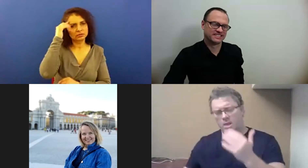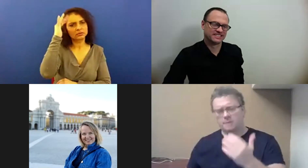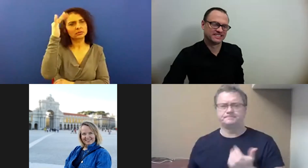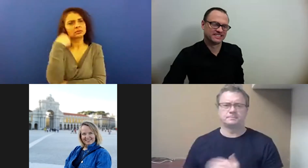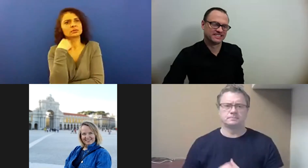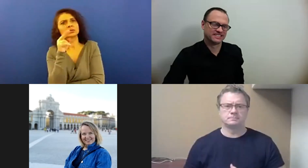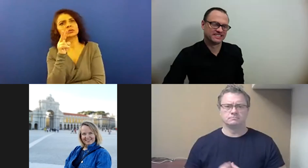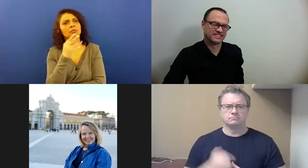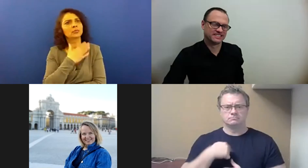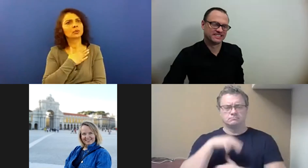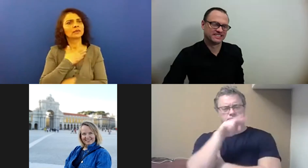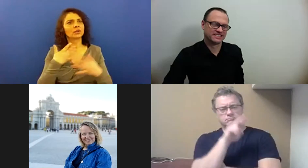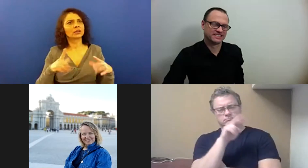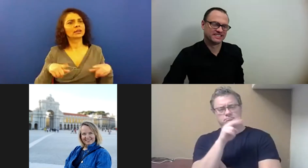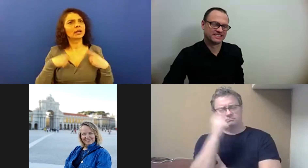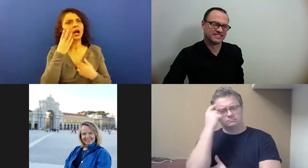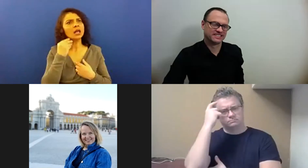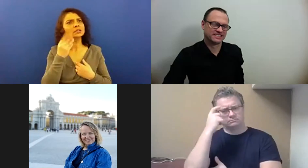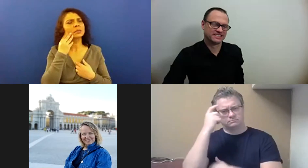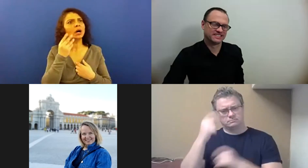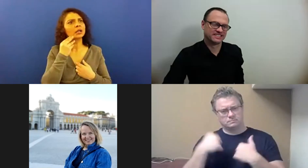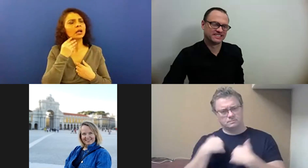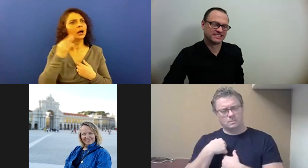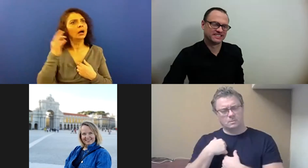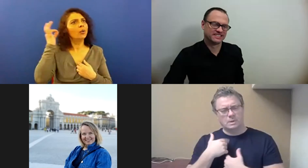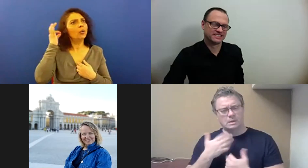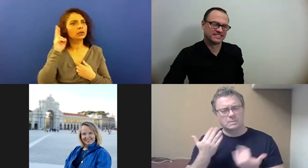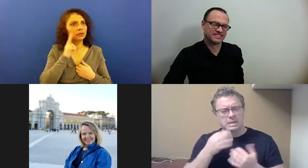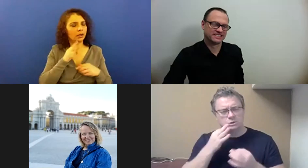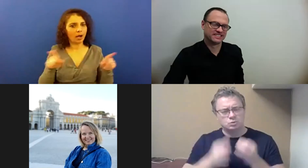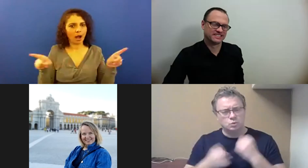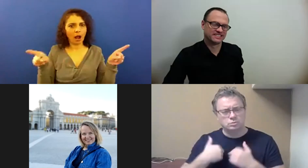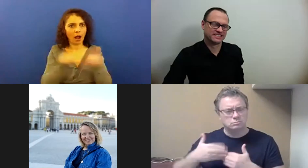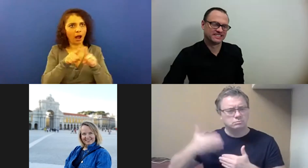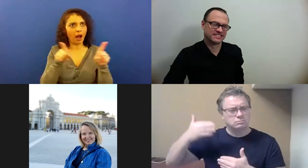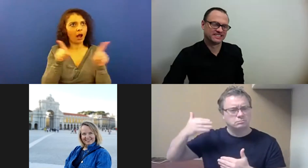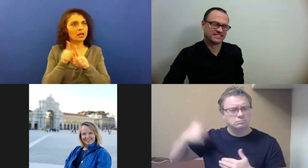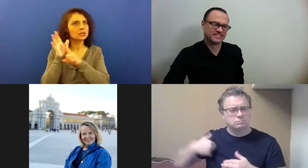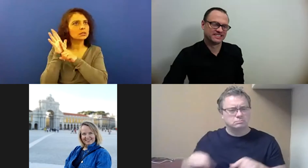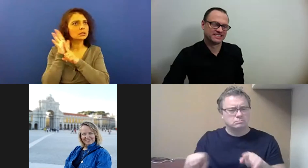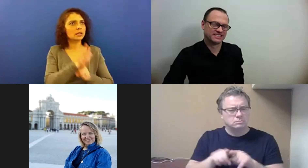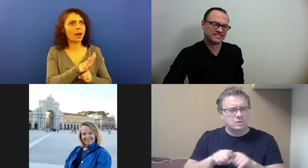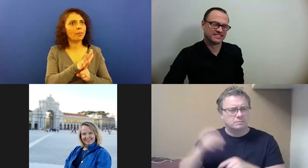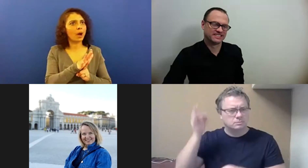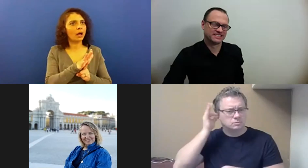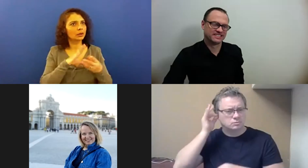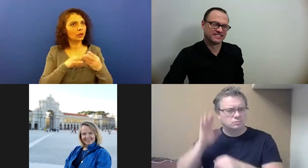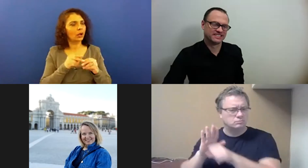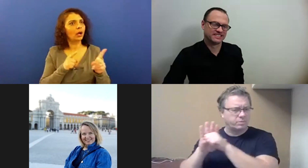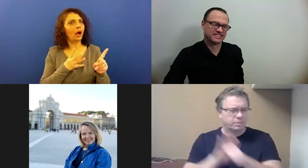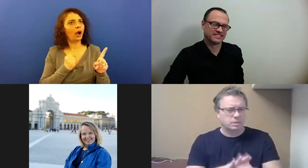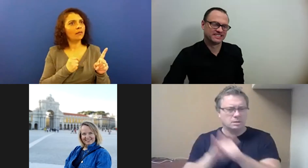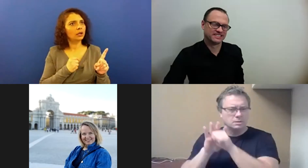Most emphasized discrimination. And I was thinking back about my life